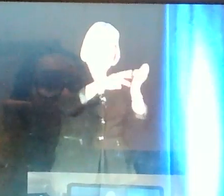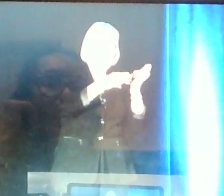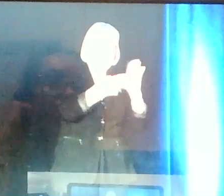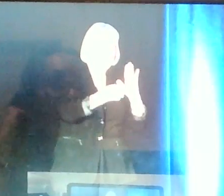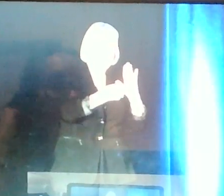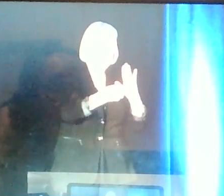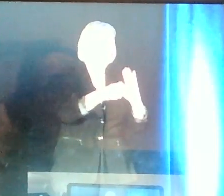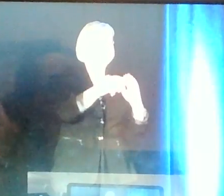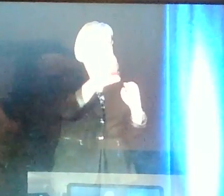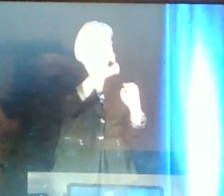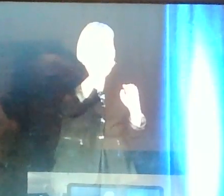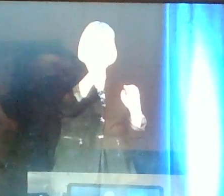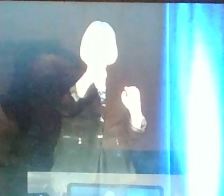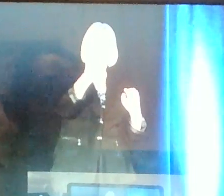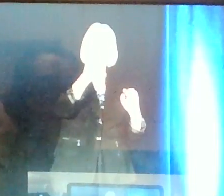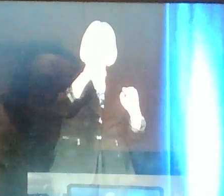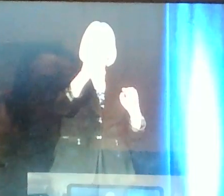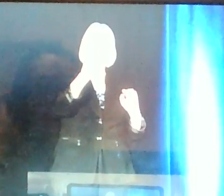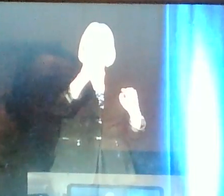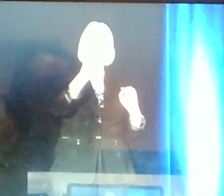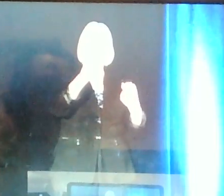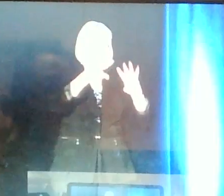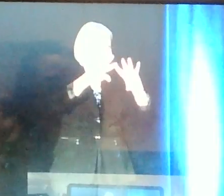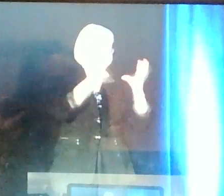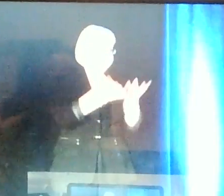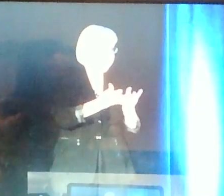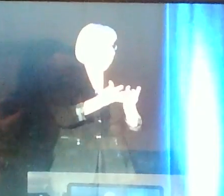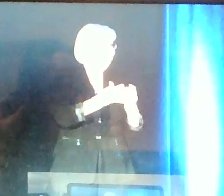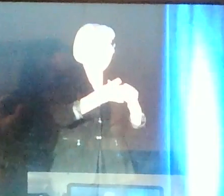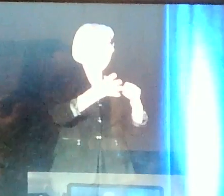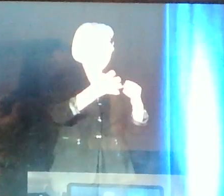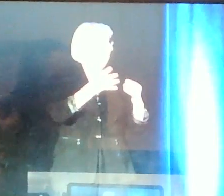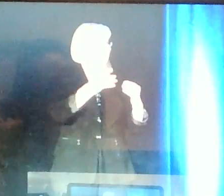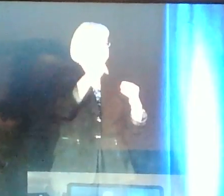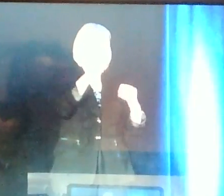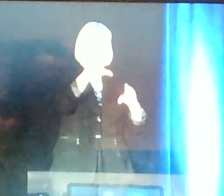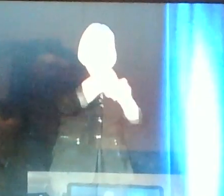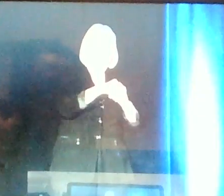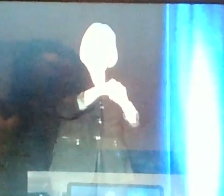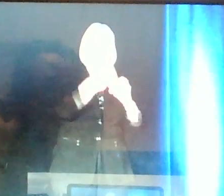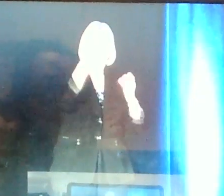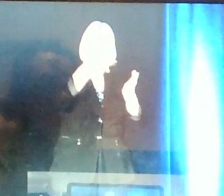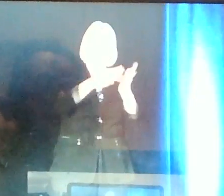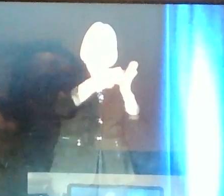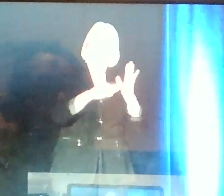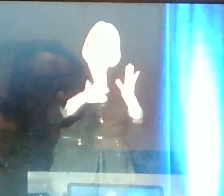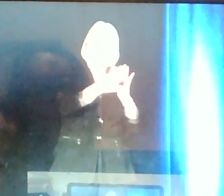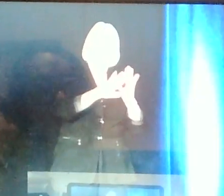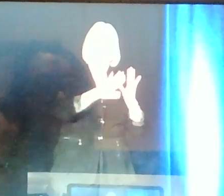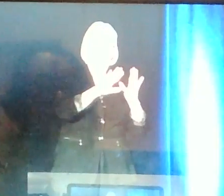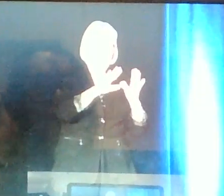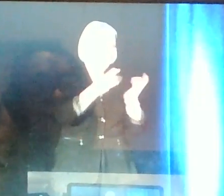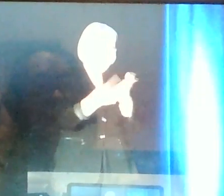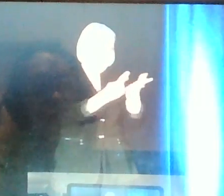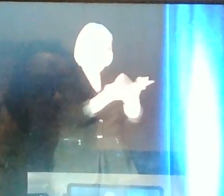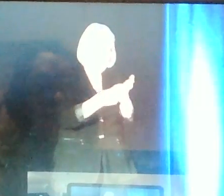more process, more meaning, more context of the whole thing. Who's involved